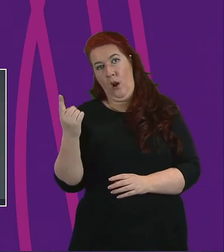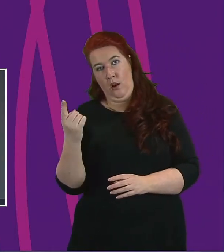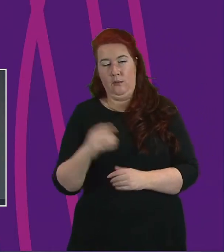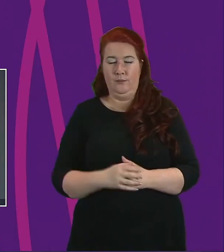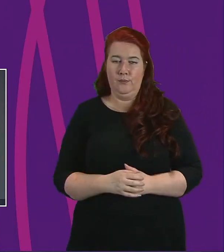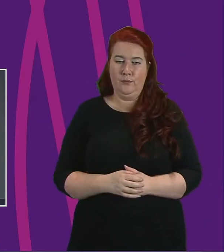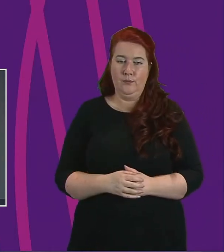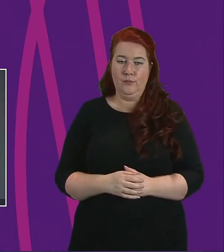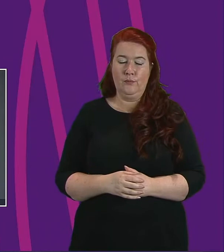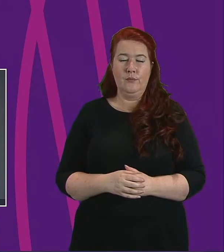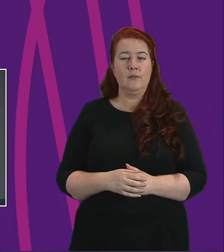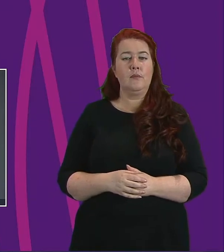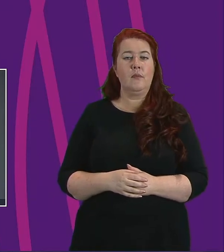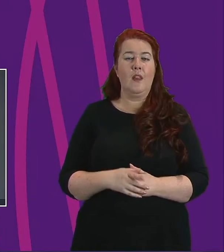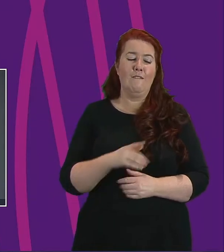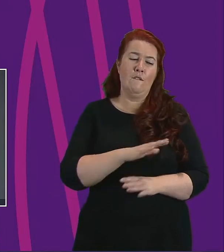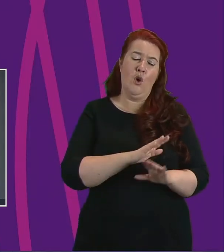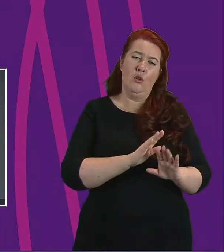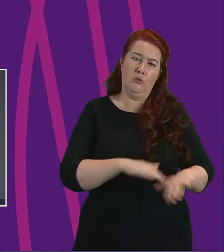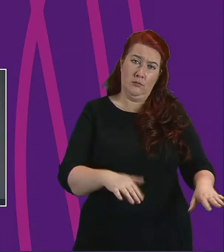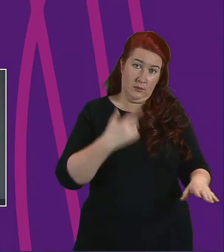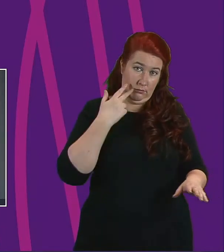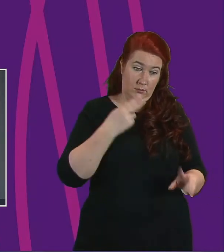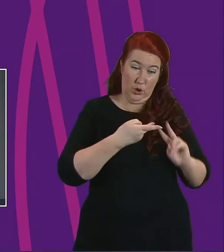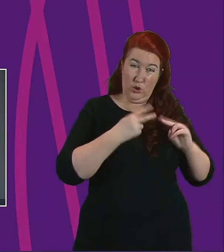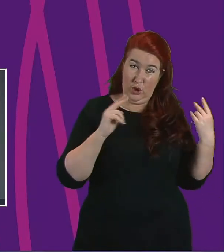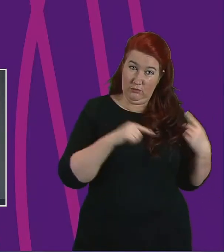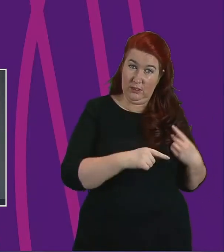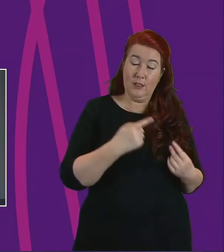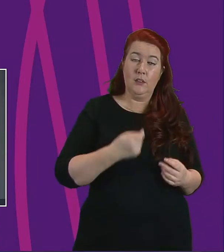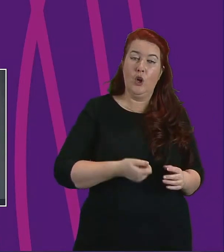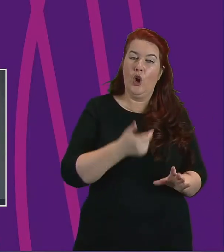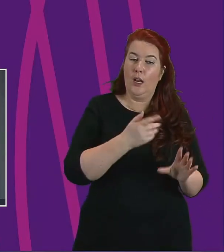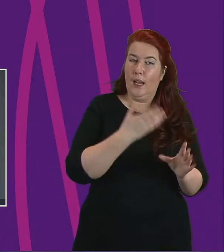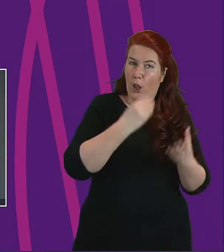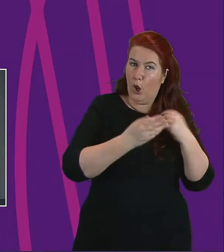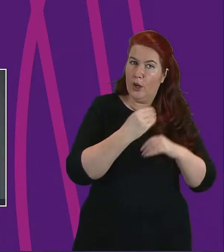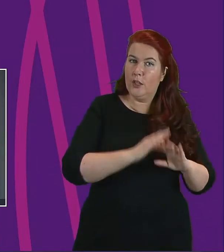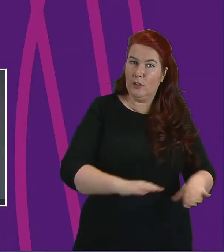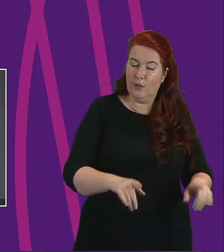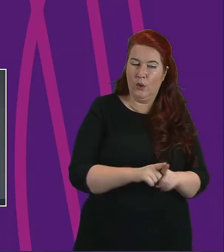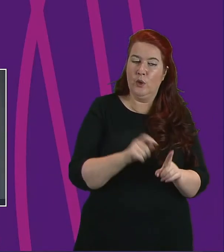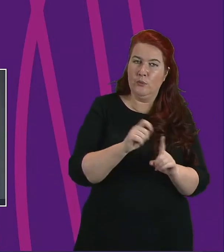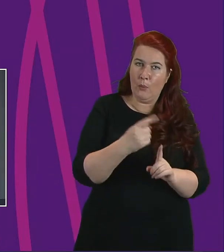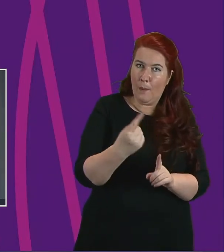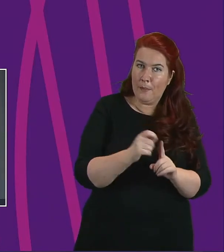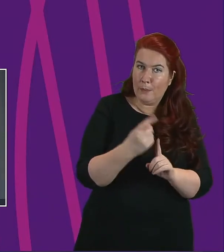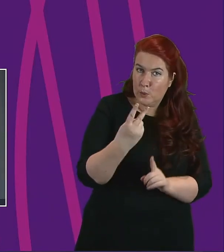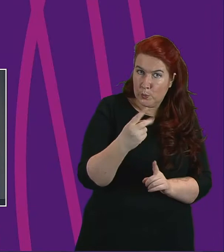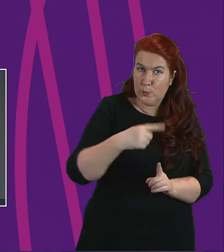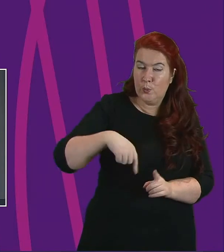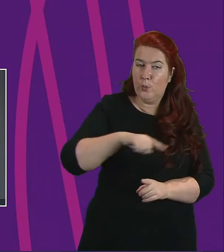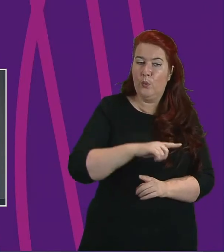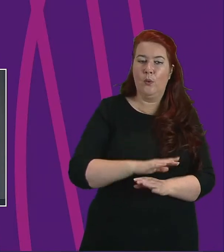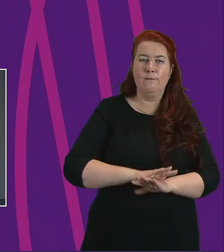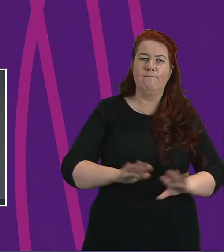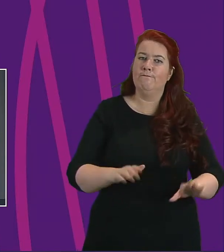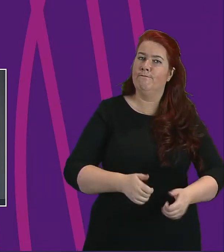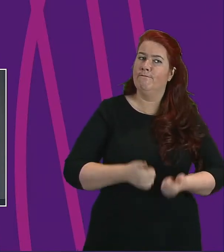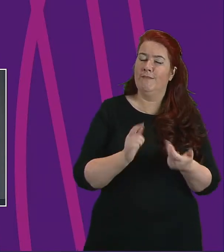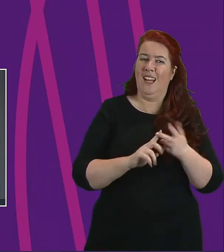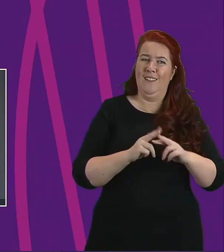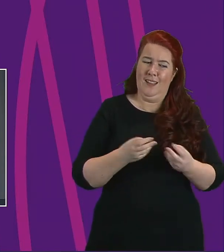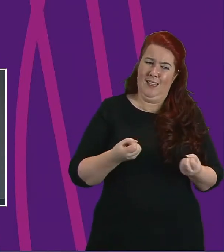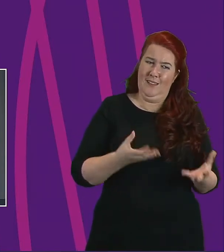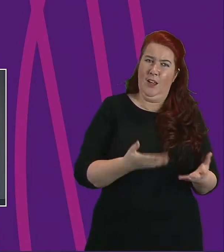In early learning and childcare settings and for the youngest primary school children, it would not be desirable for children's well-being to implement strict